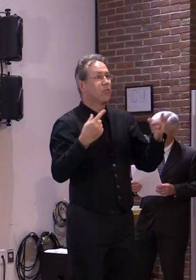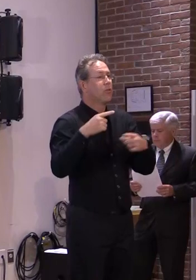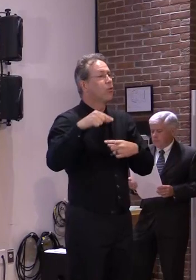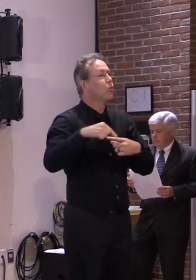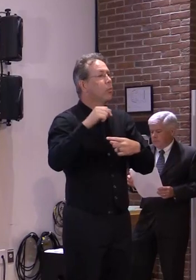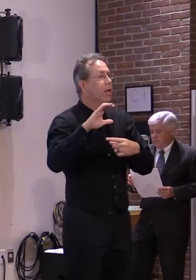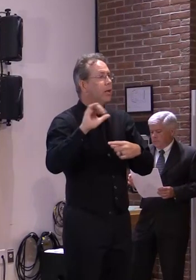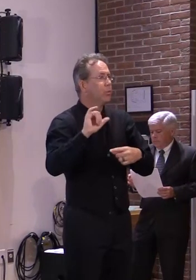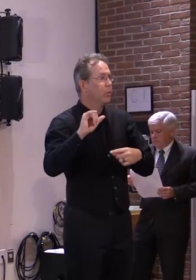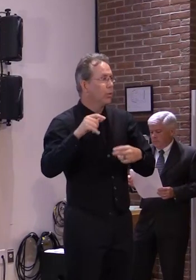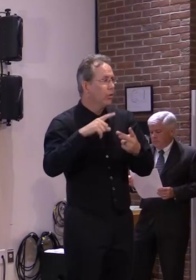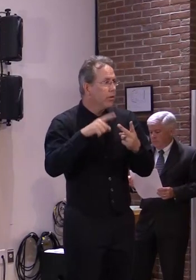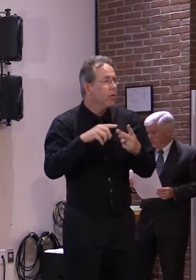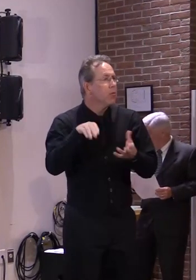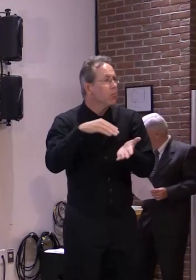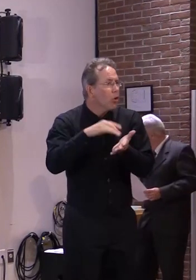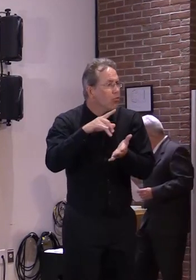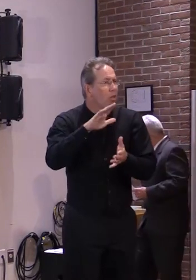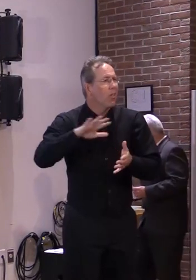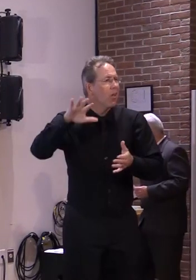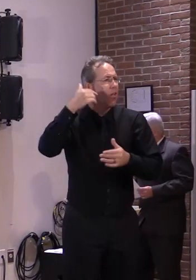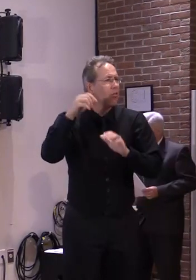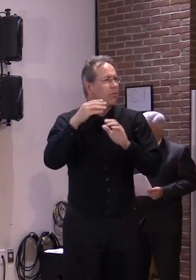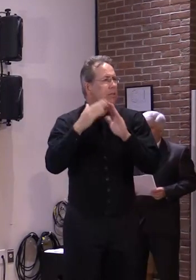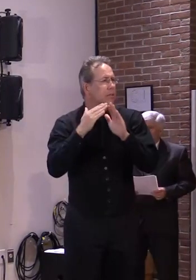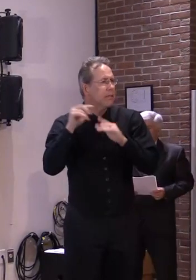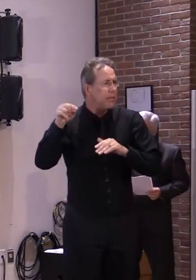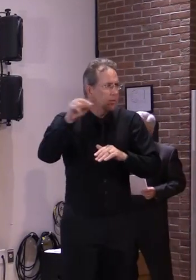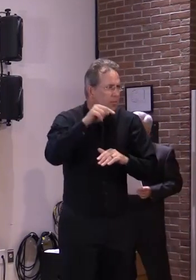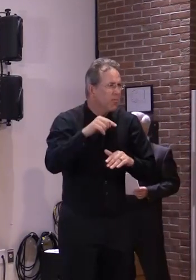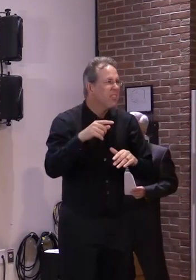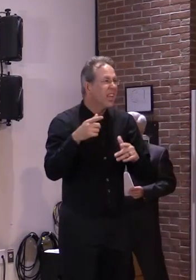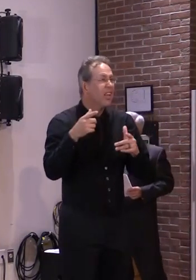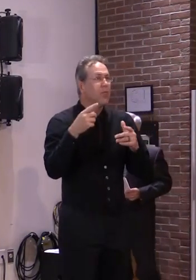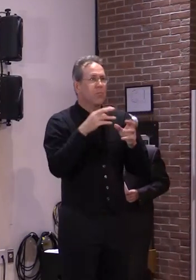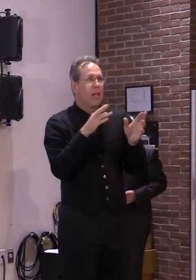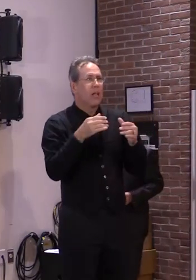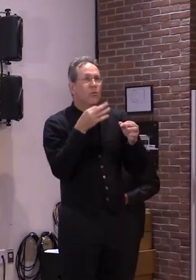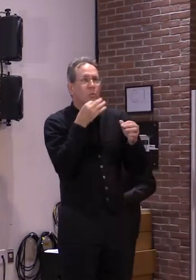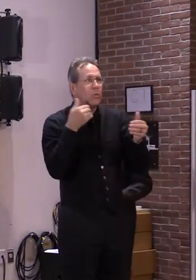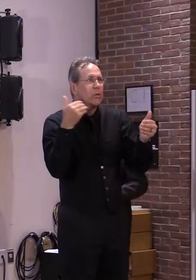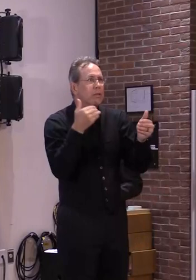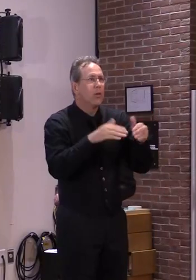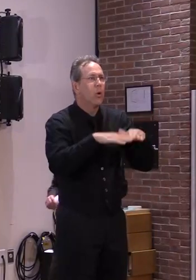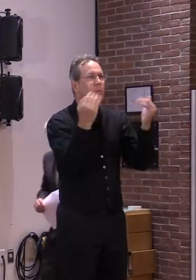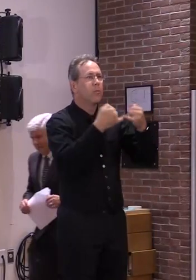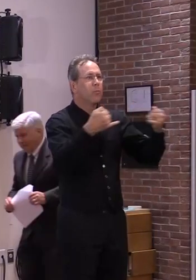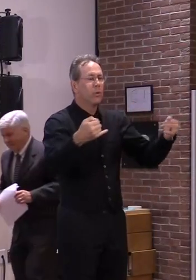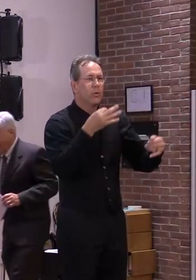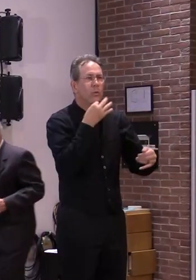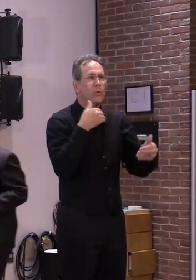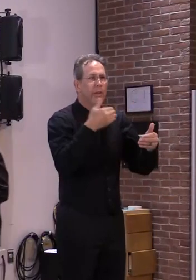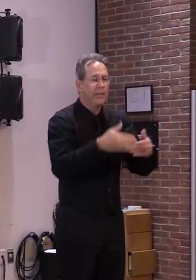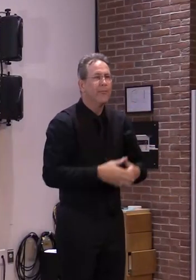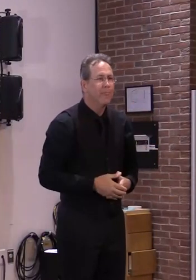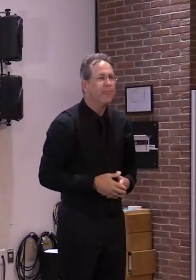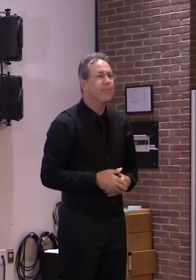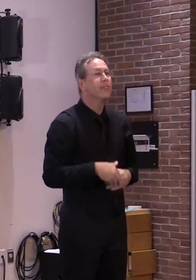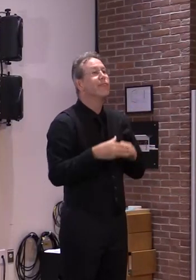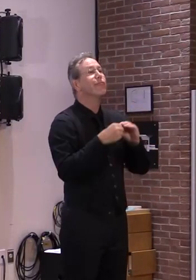the eventual border reopening. So at this time, I would like to turn the presentation over to Secretary Smith.